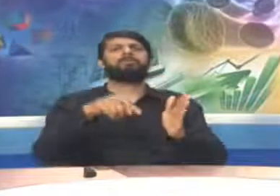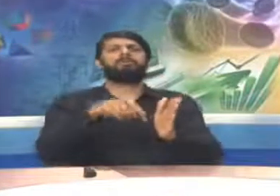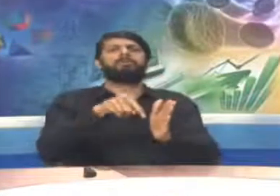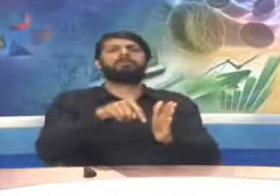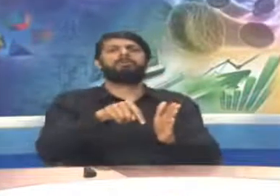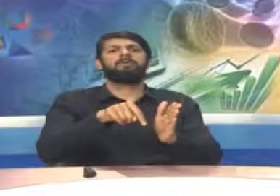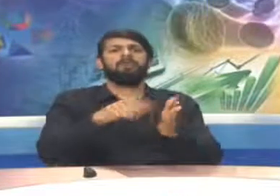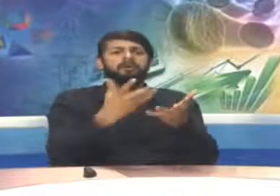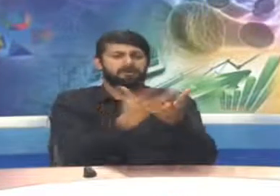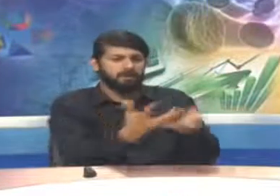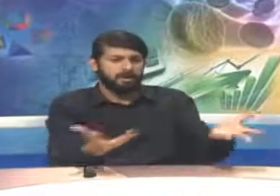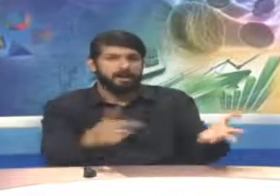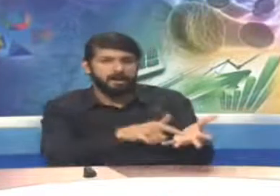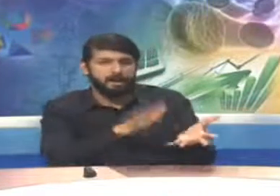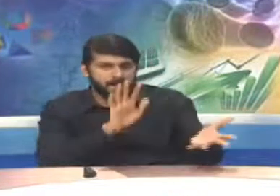It is important,